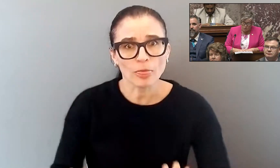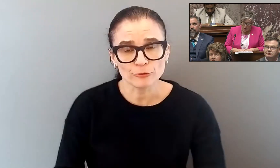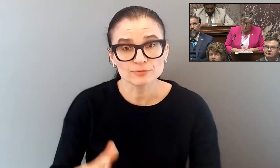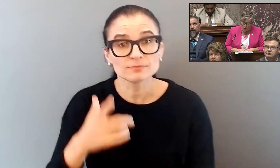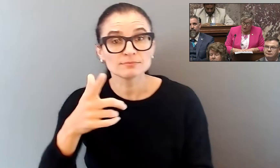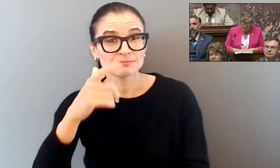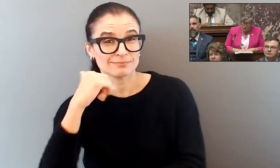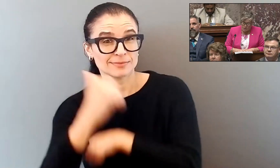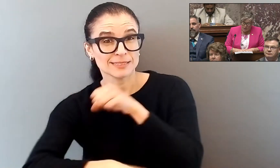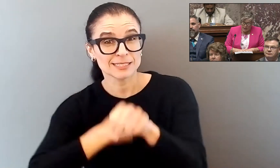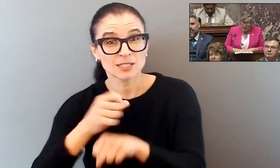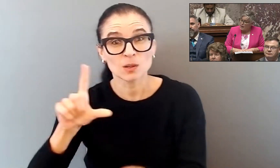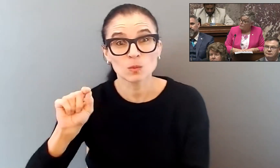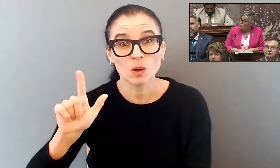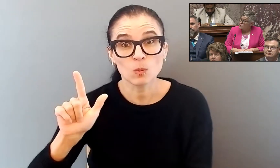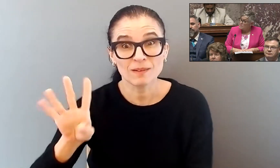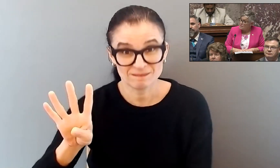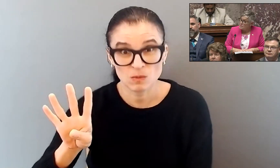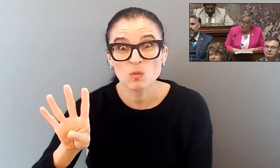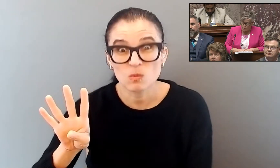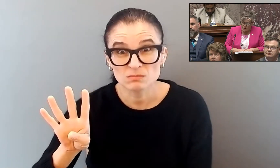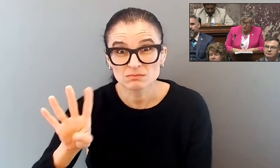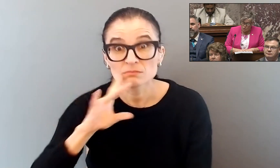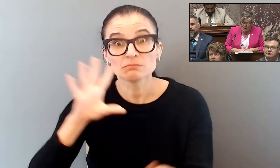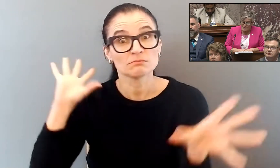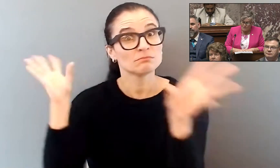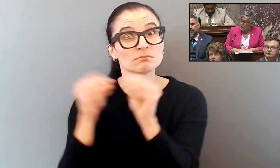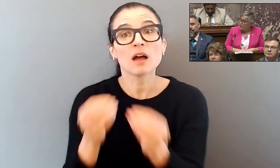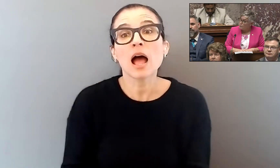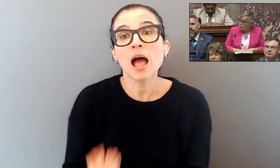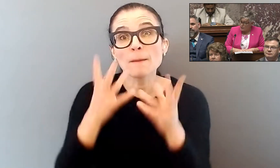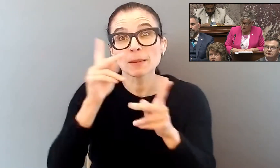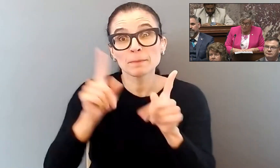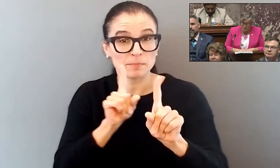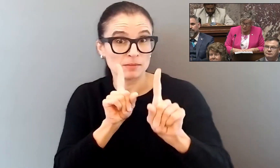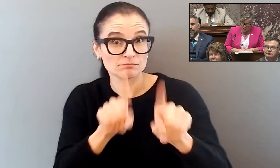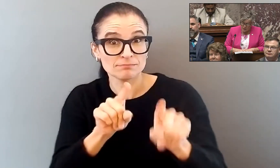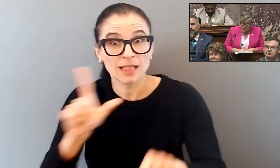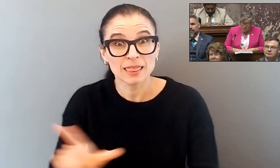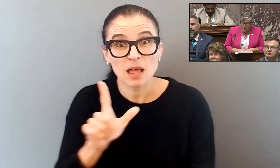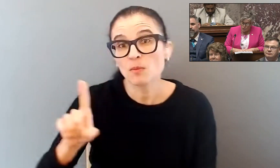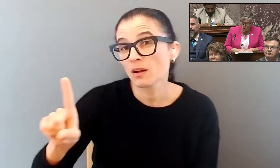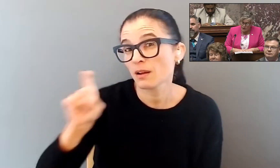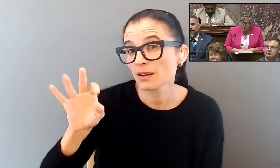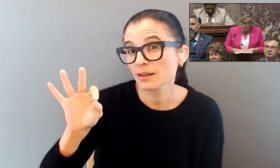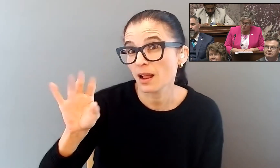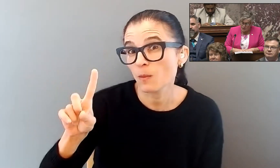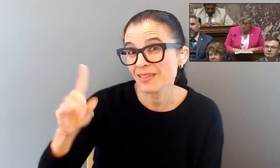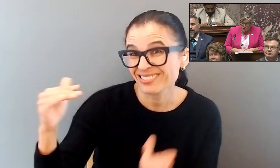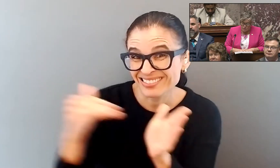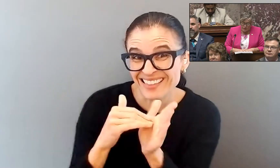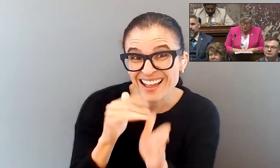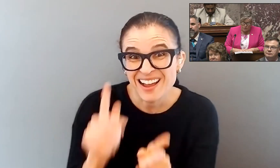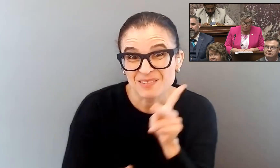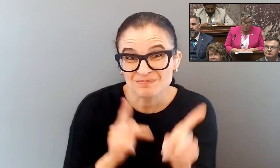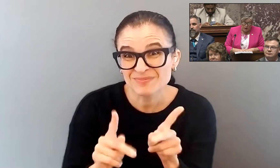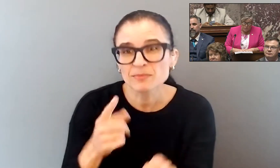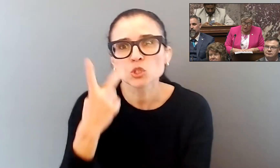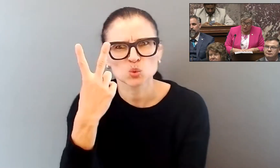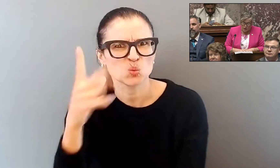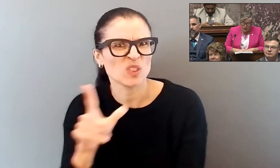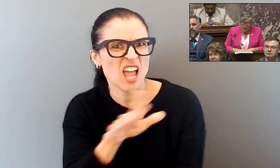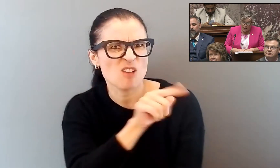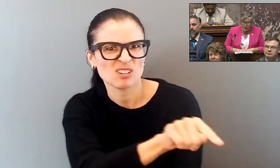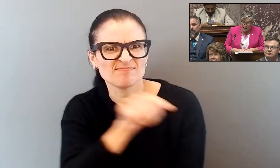to the two library branches, an average of 625 per day. Nearly 4,000 new patrons registered their